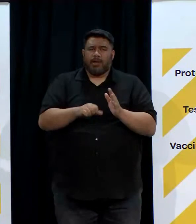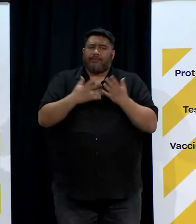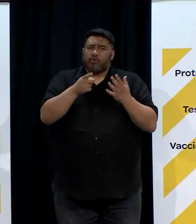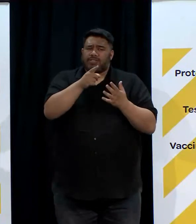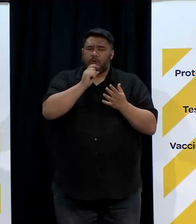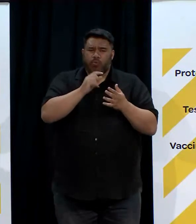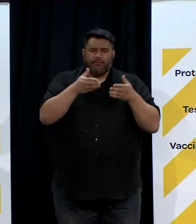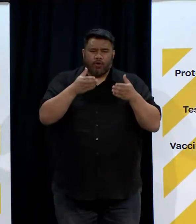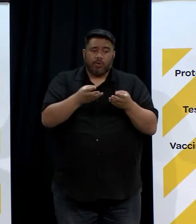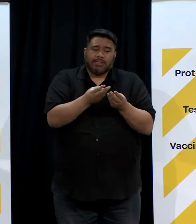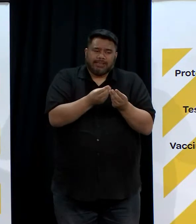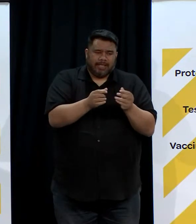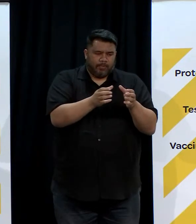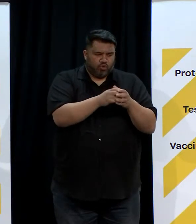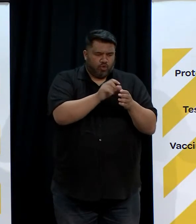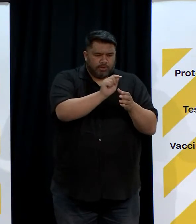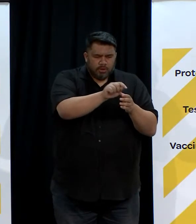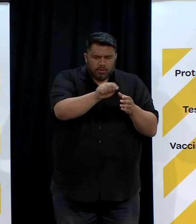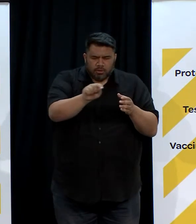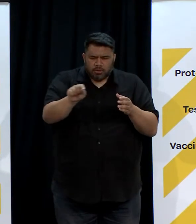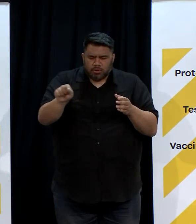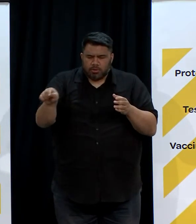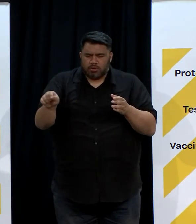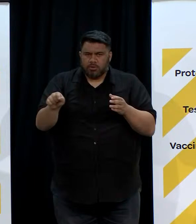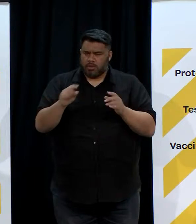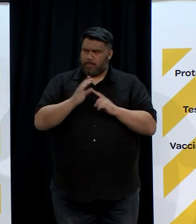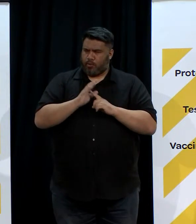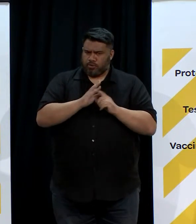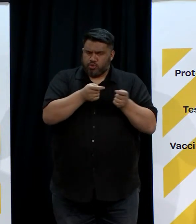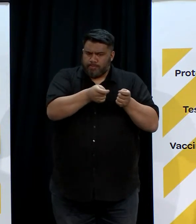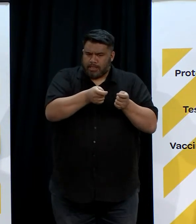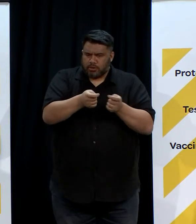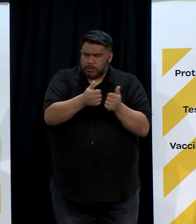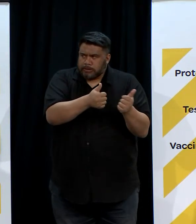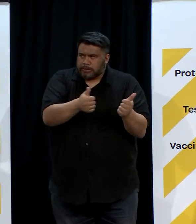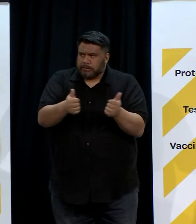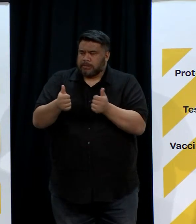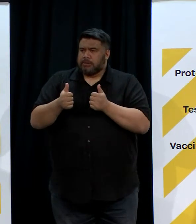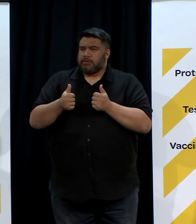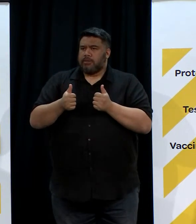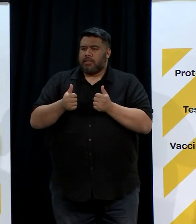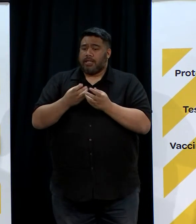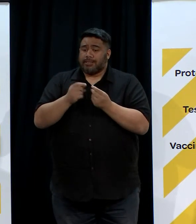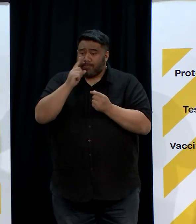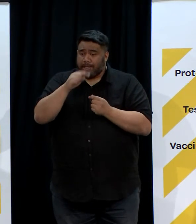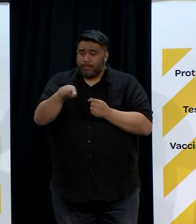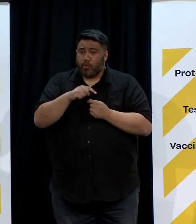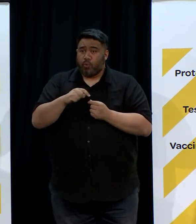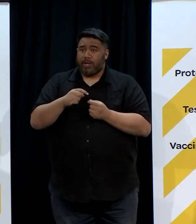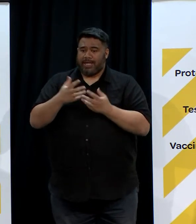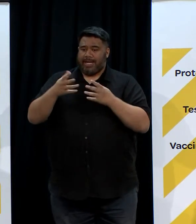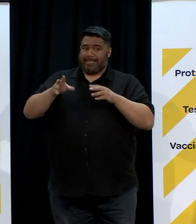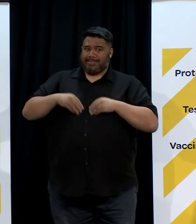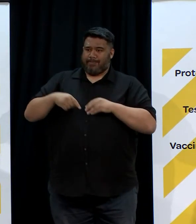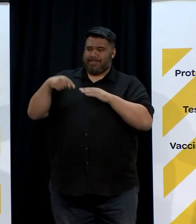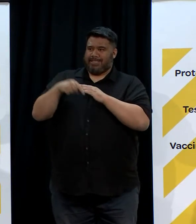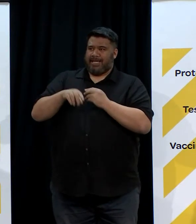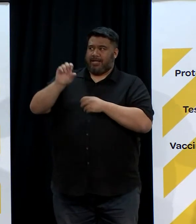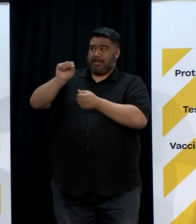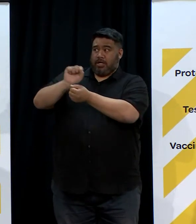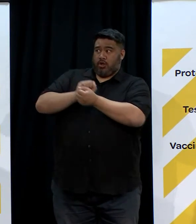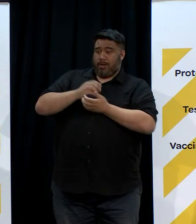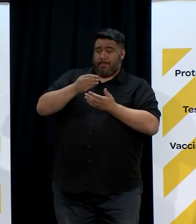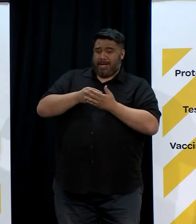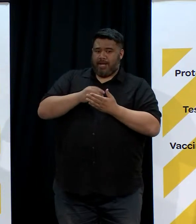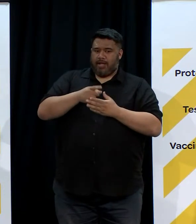groups because it is important. And many times have said people, when they take on mortgage debt, need to understand